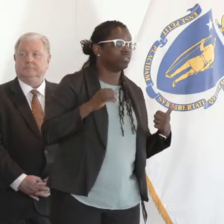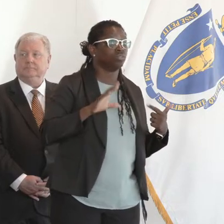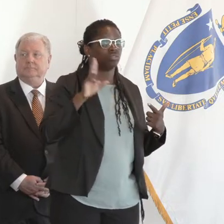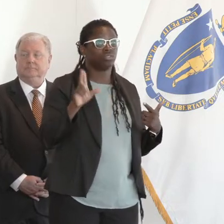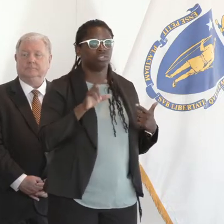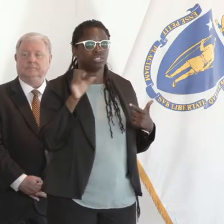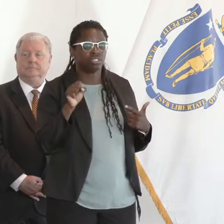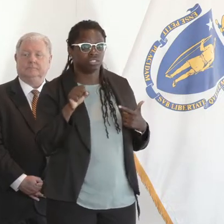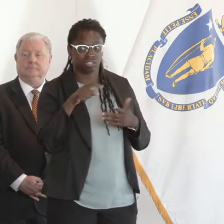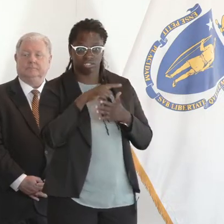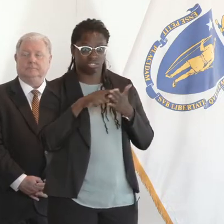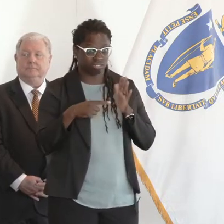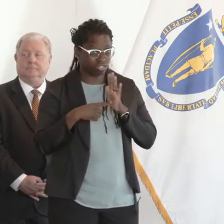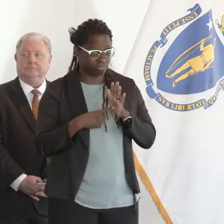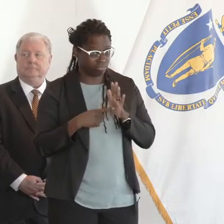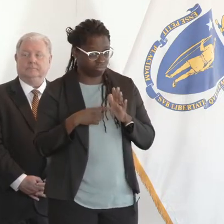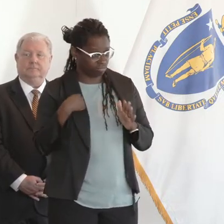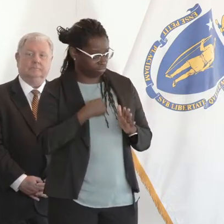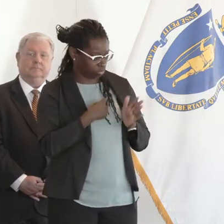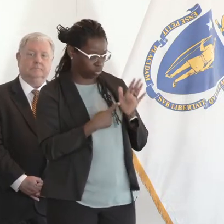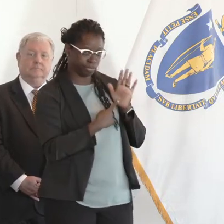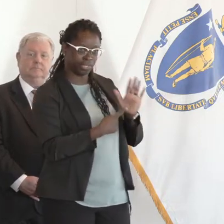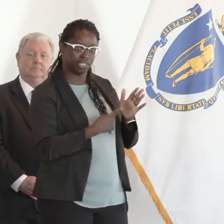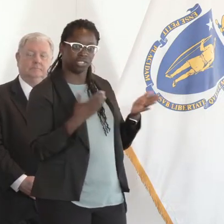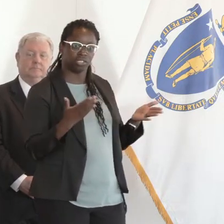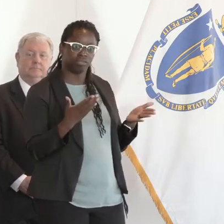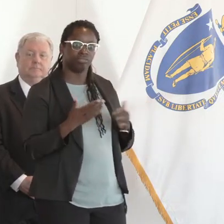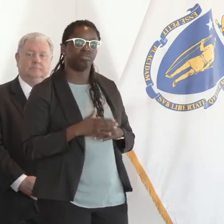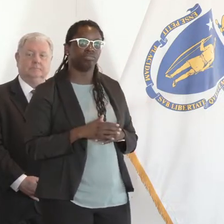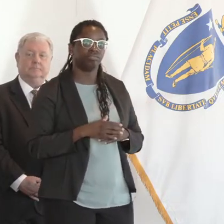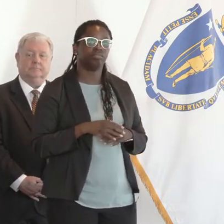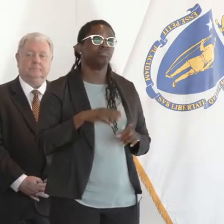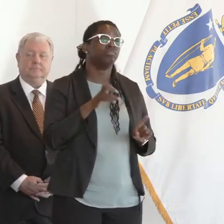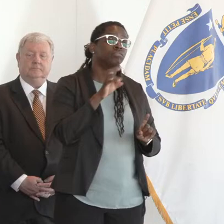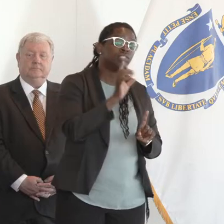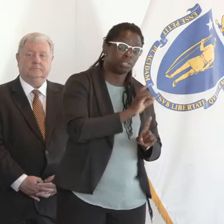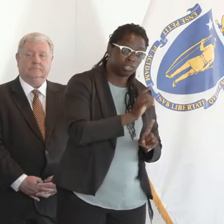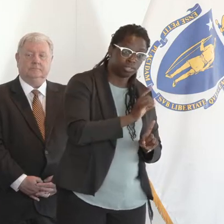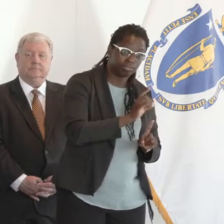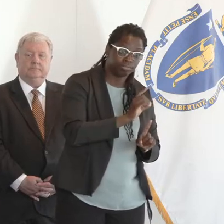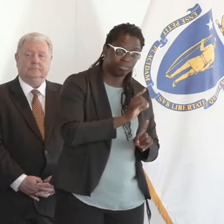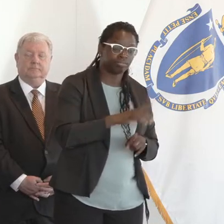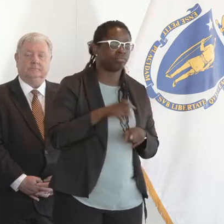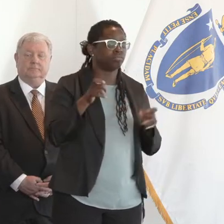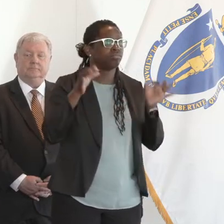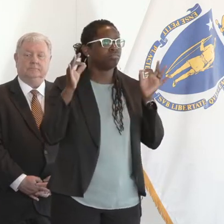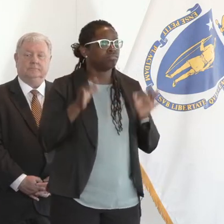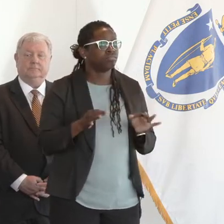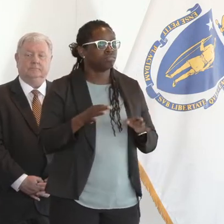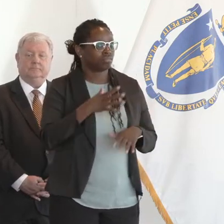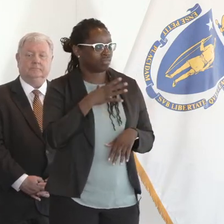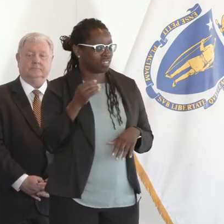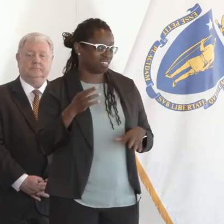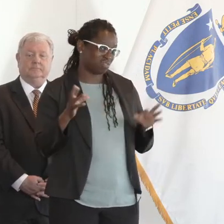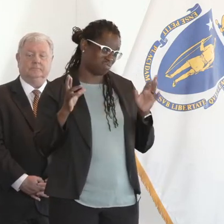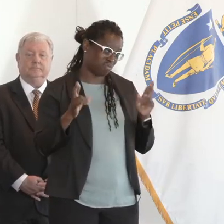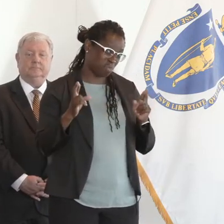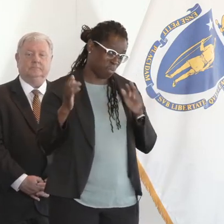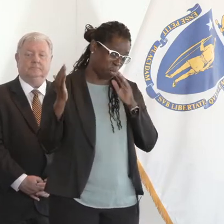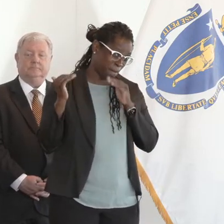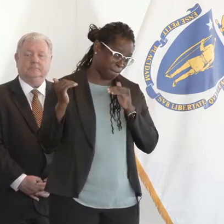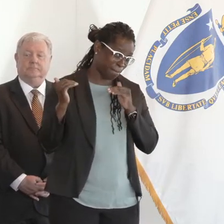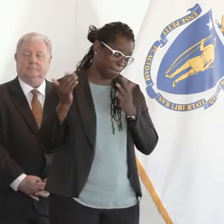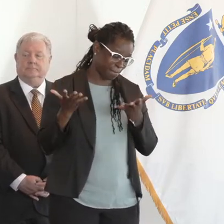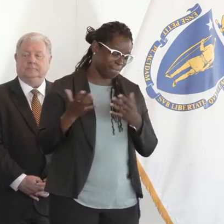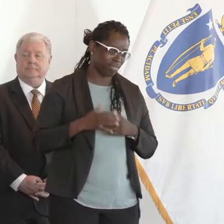certainty, an example of democracy, and a beacon of hope for them all to enjoy and to